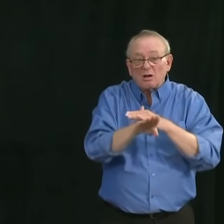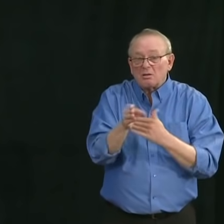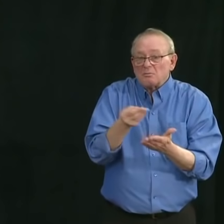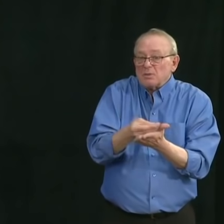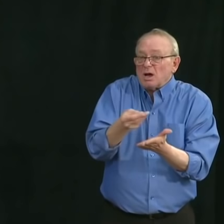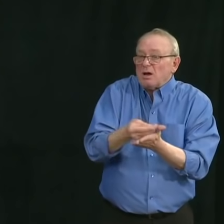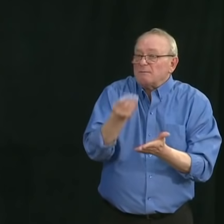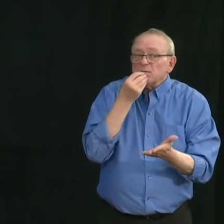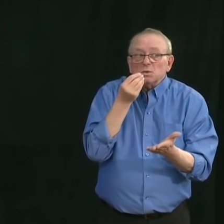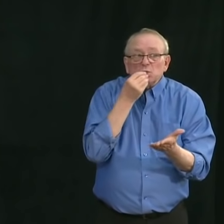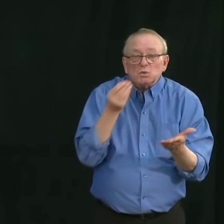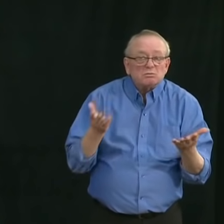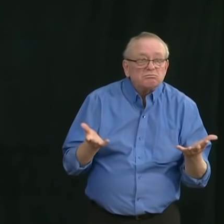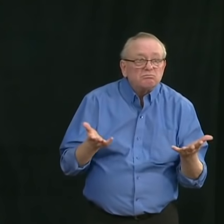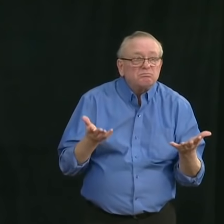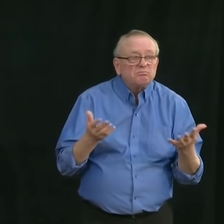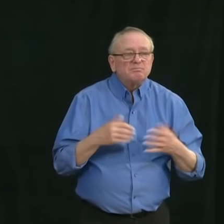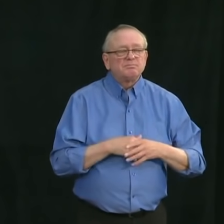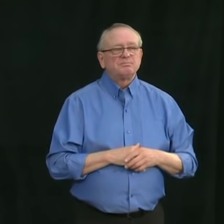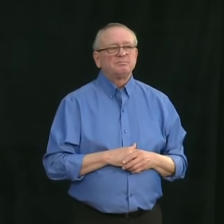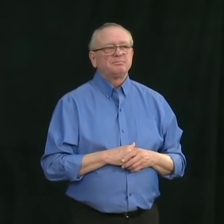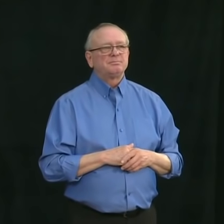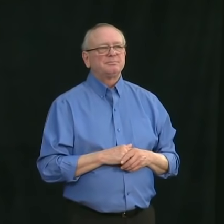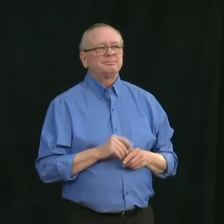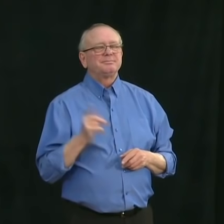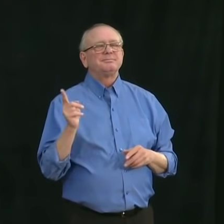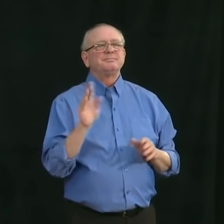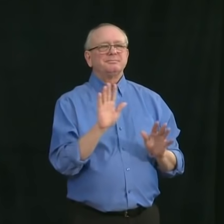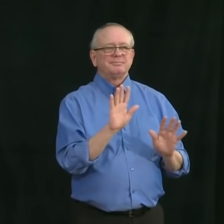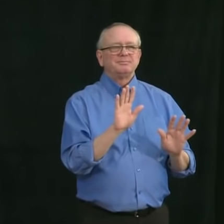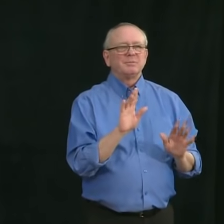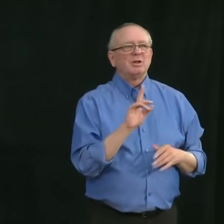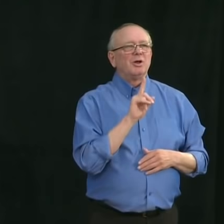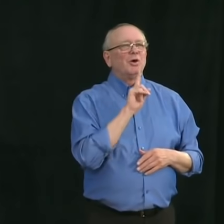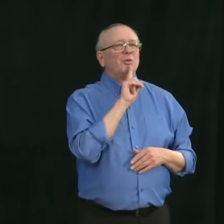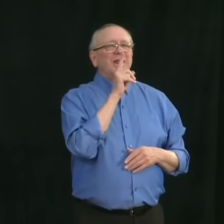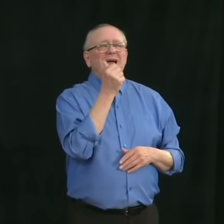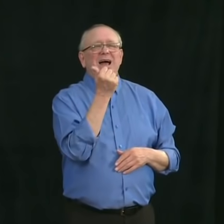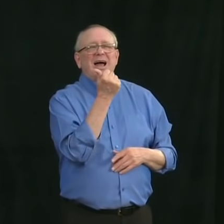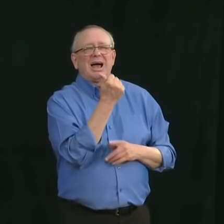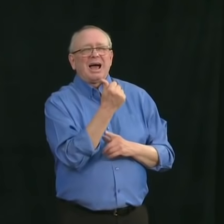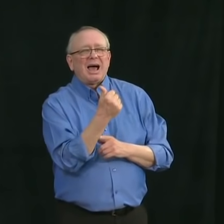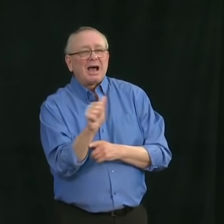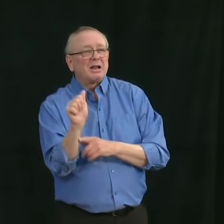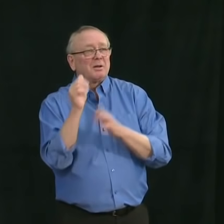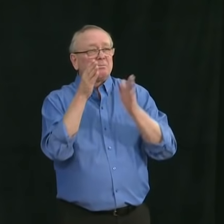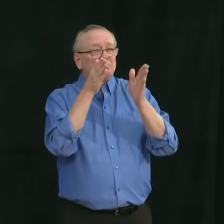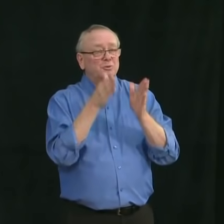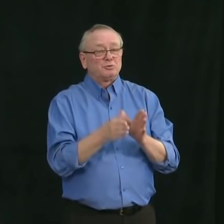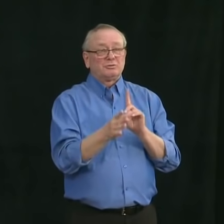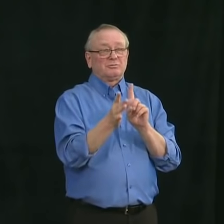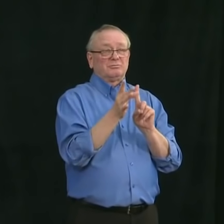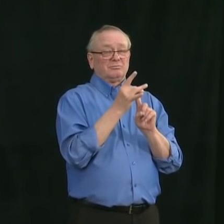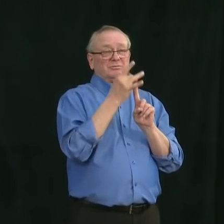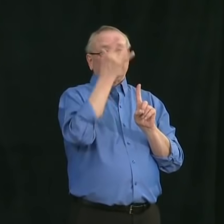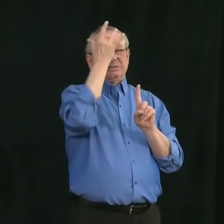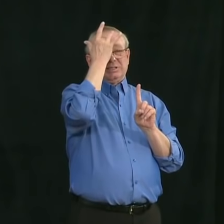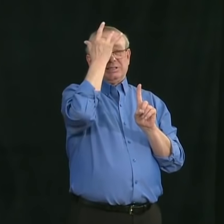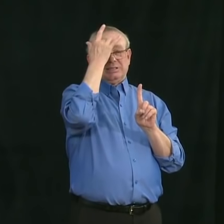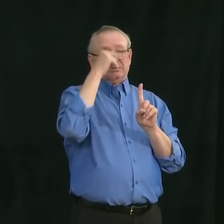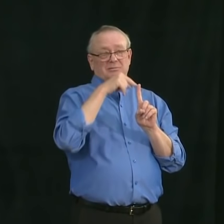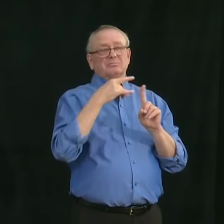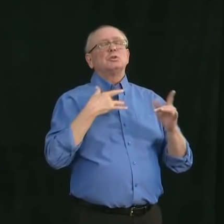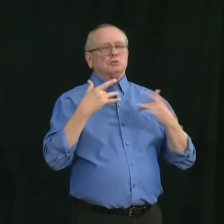to that is anytime anyone gets COVID-19, that's absolutely a concern. And what part of our public